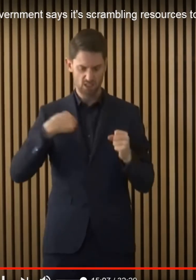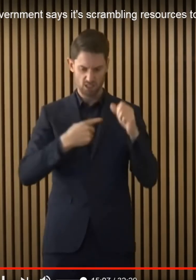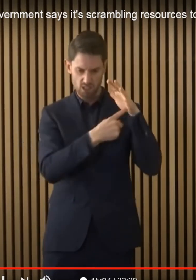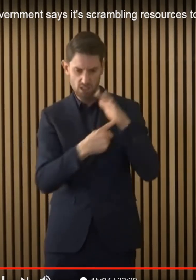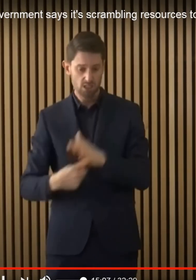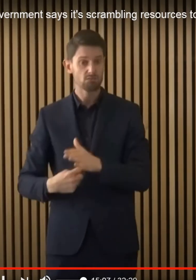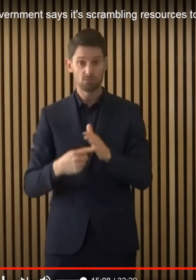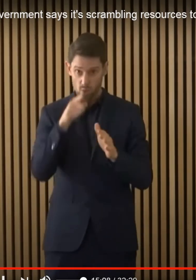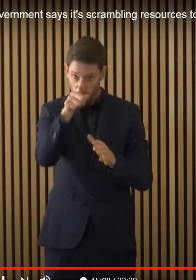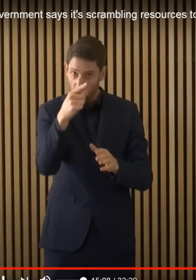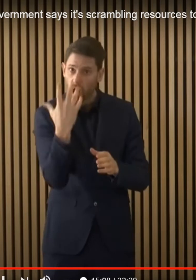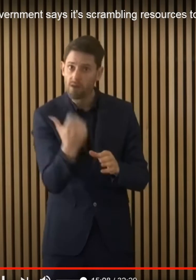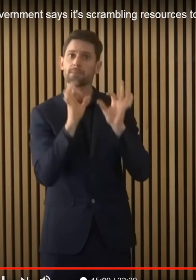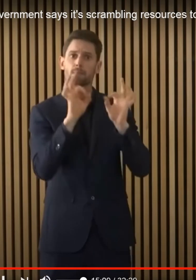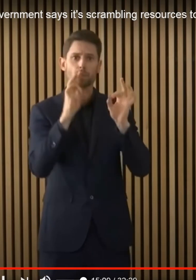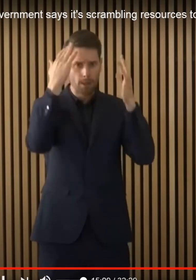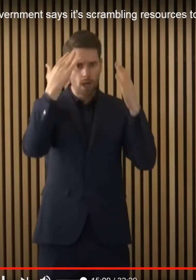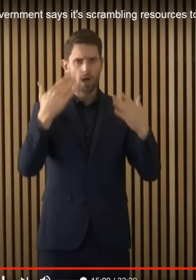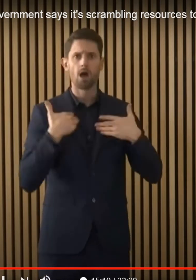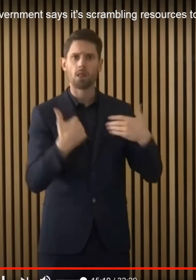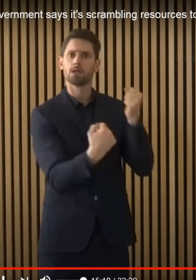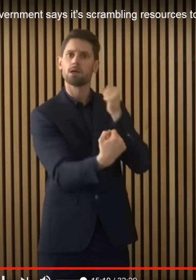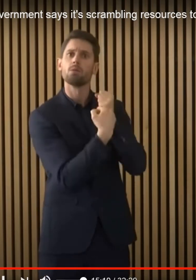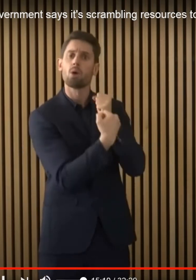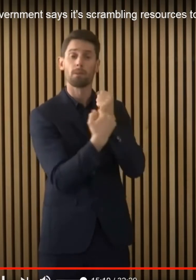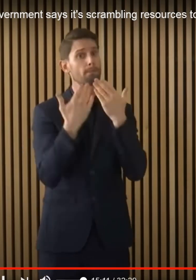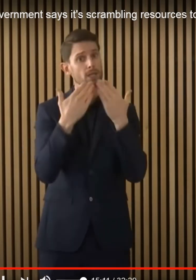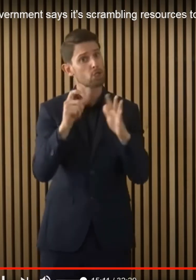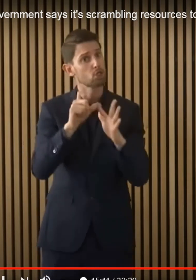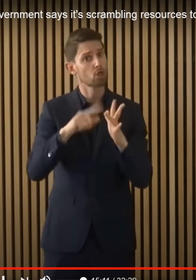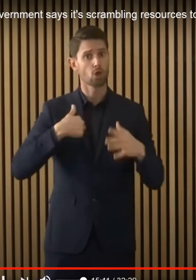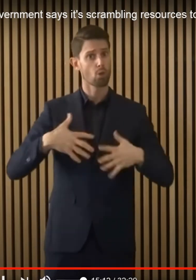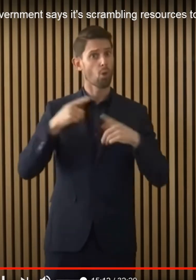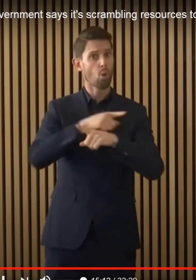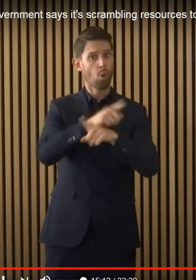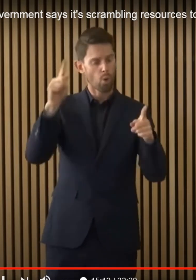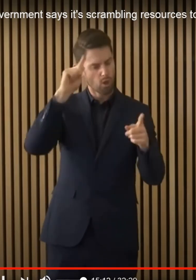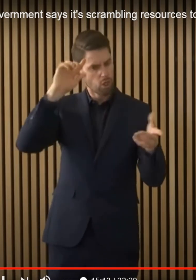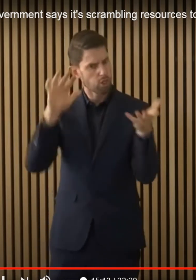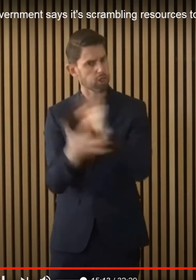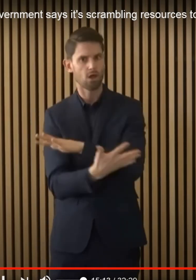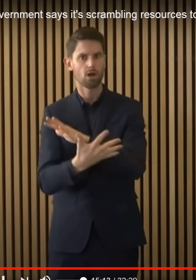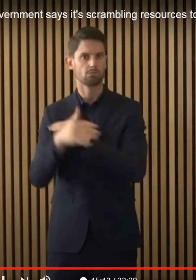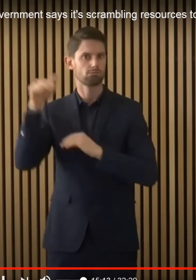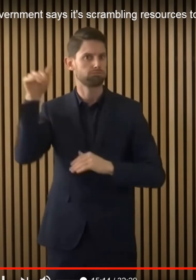yourself. So I encourage you to do that because there is a focus on your work. I